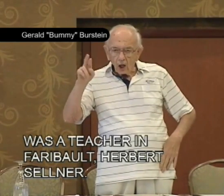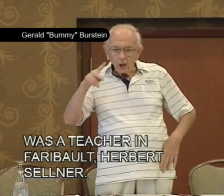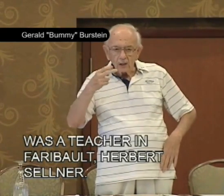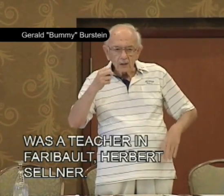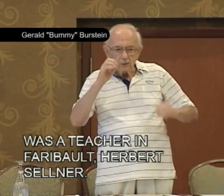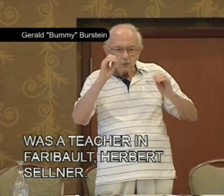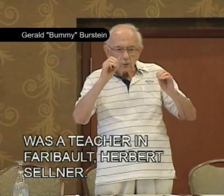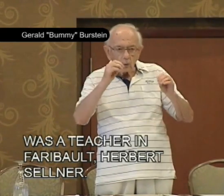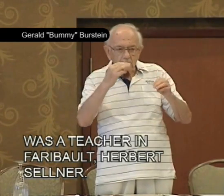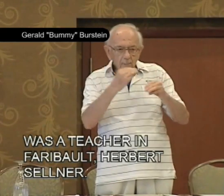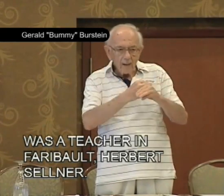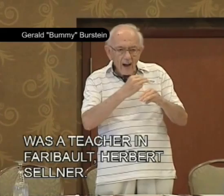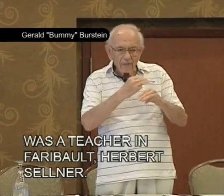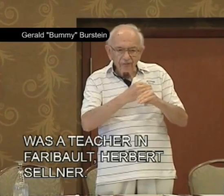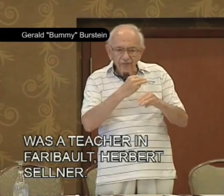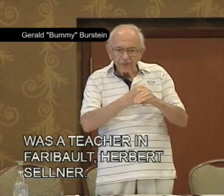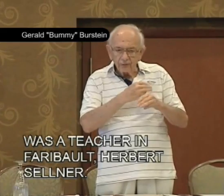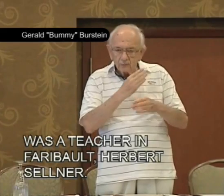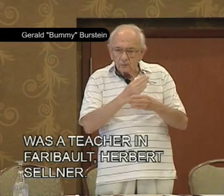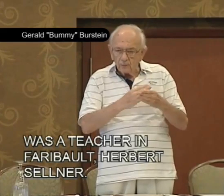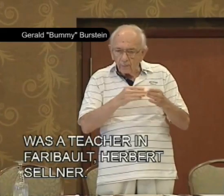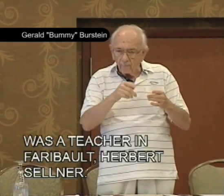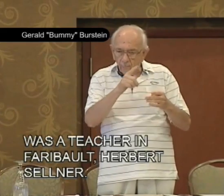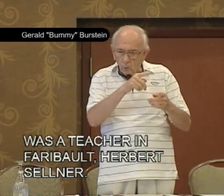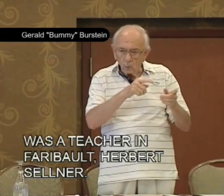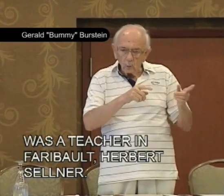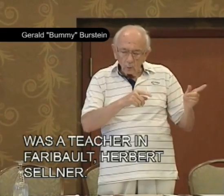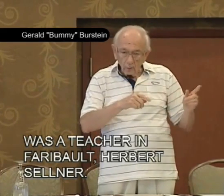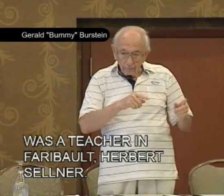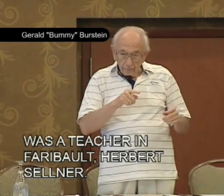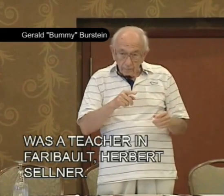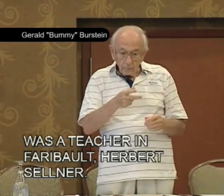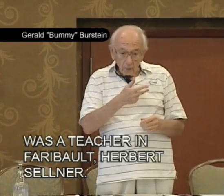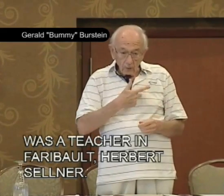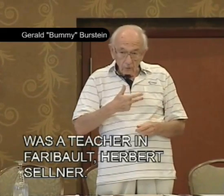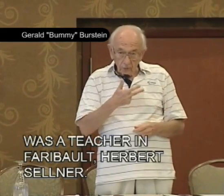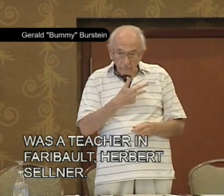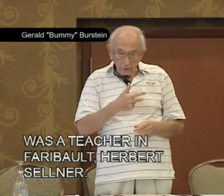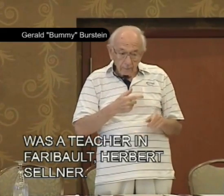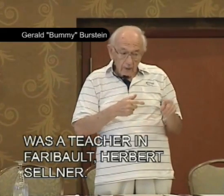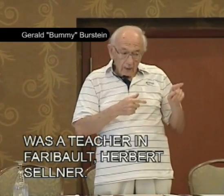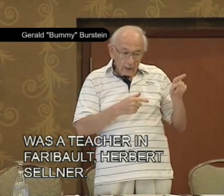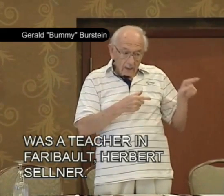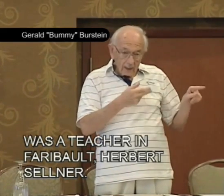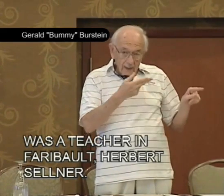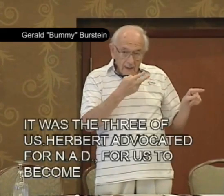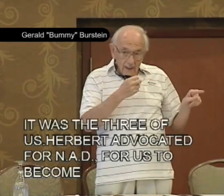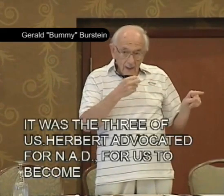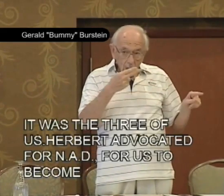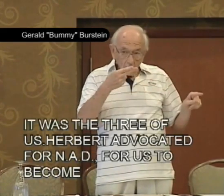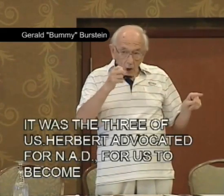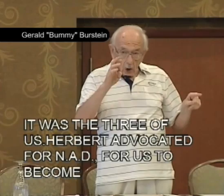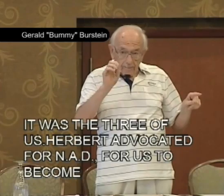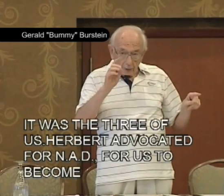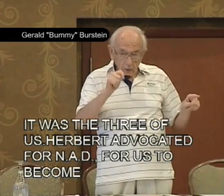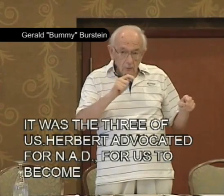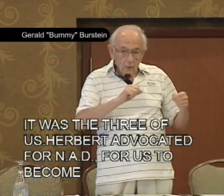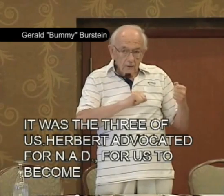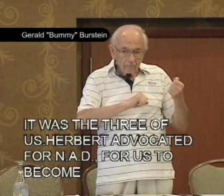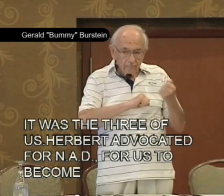Herbert Selner it was the three of us Herbert